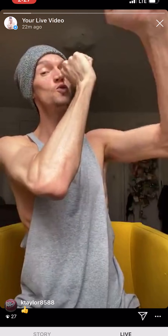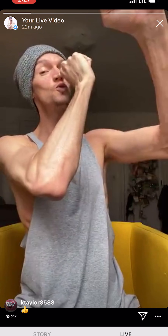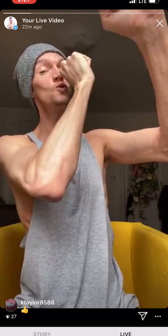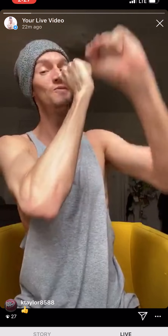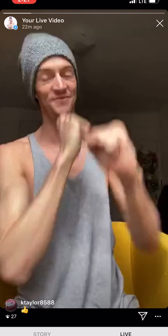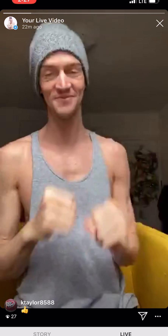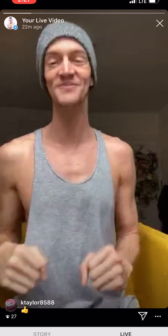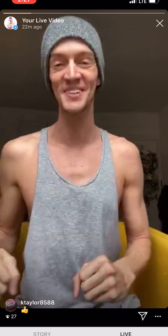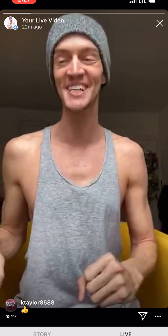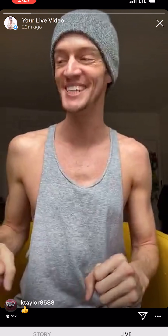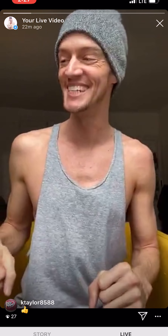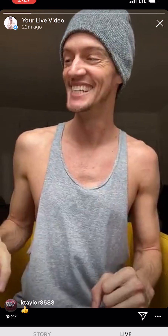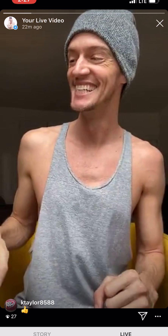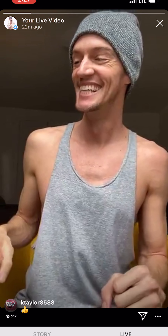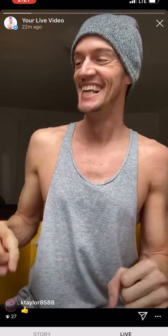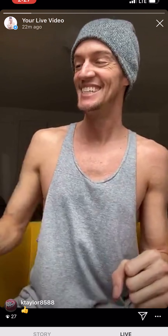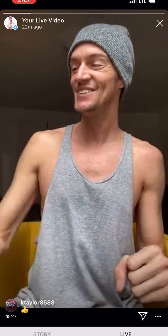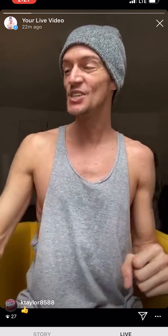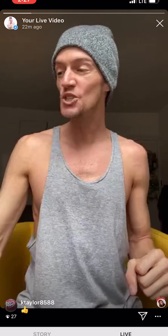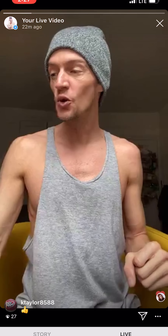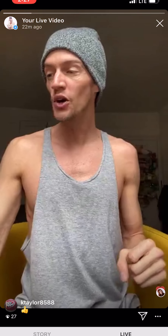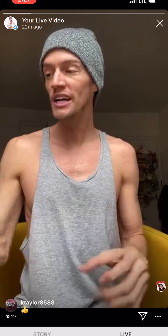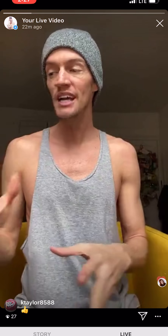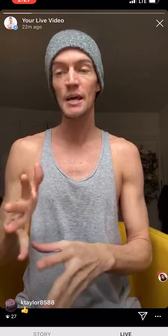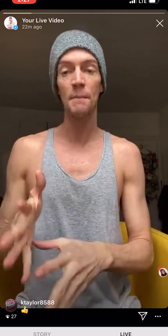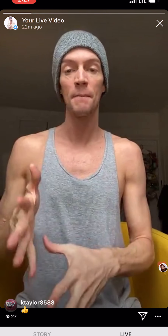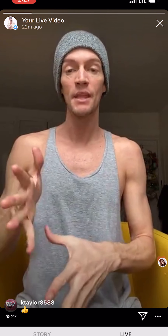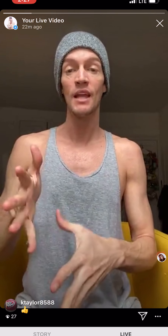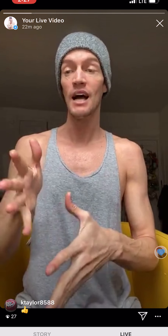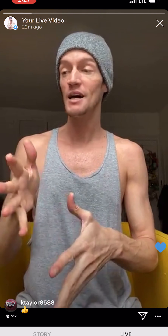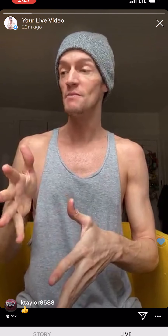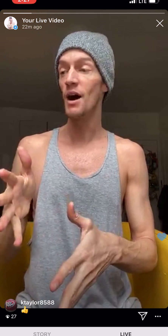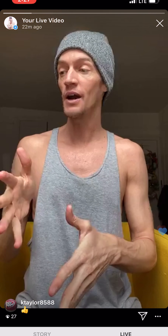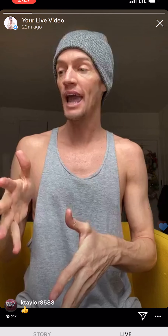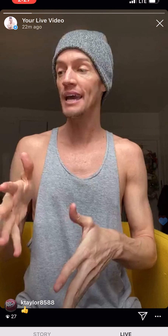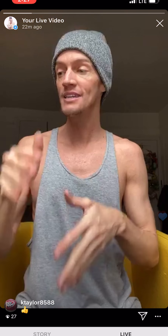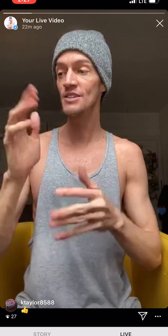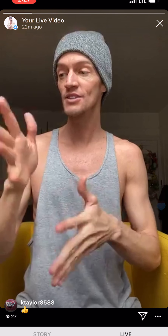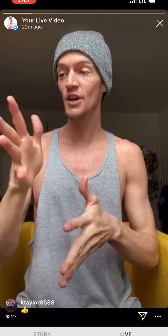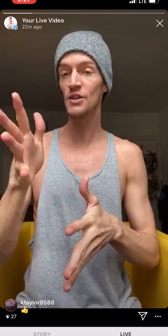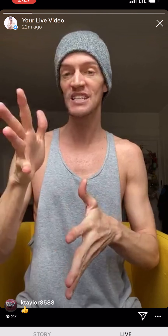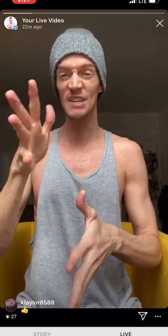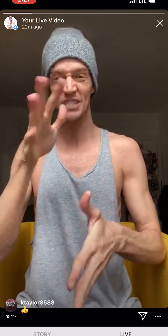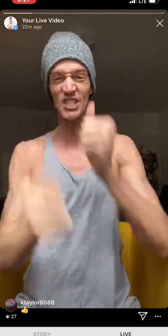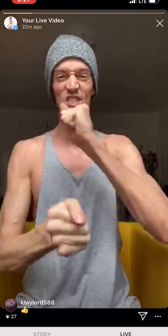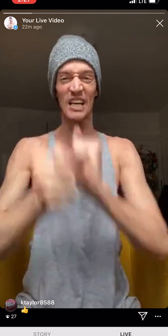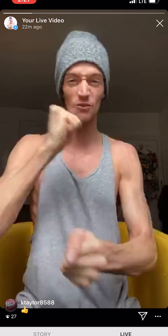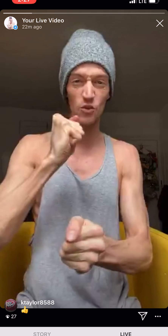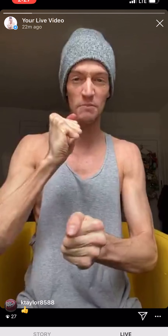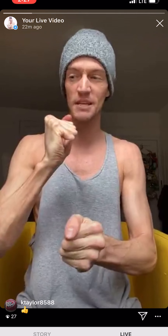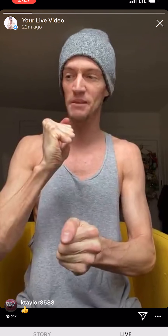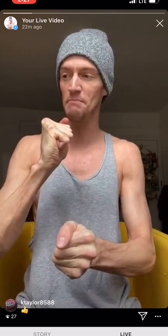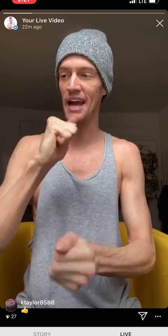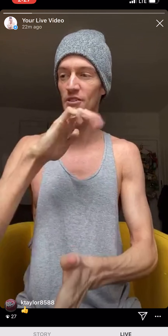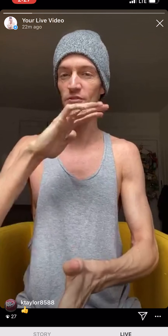-do. Very good. To destroy. Our hands start and we just kind of rip something back and forth.